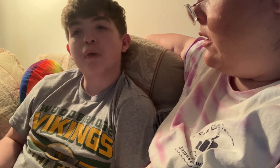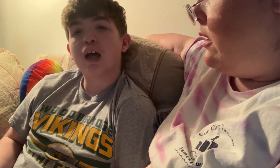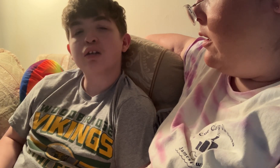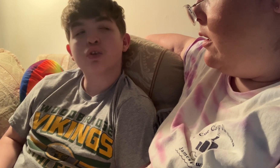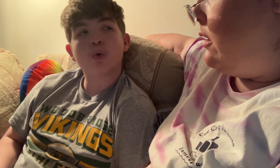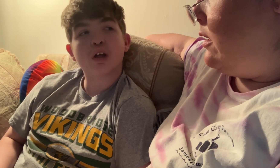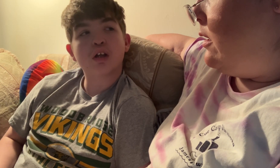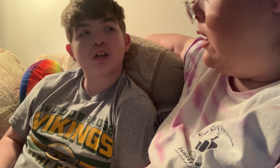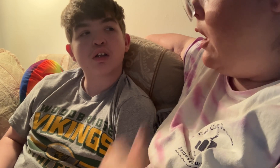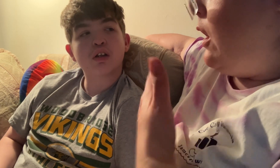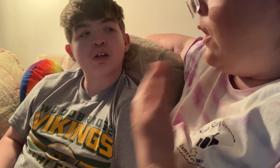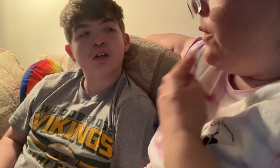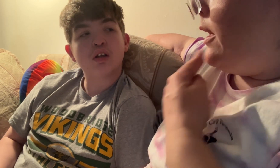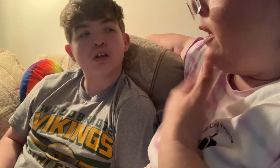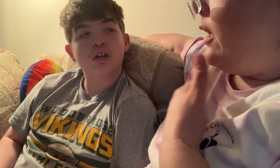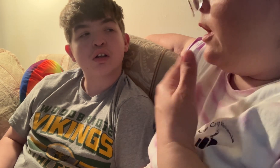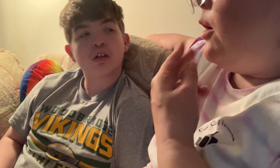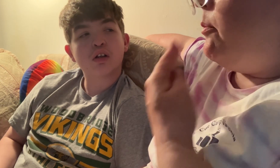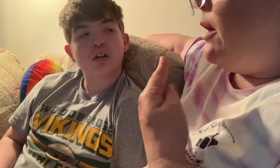back to it. Okay, but